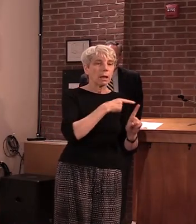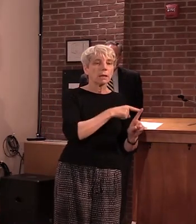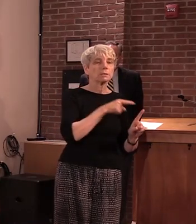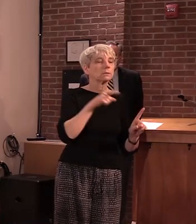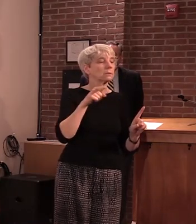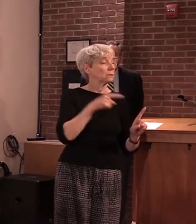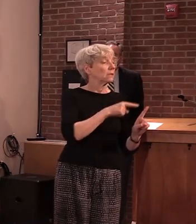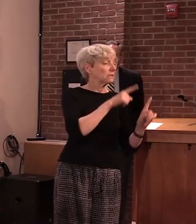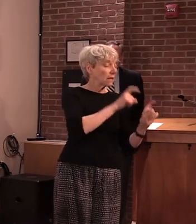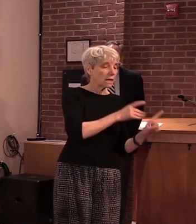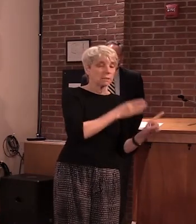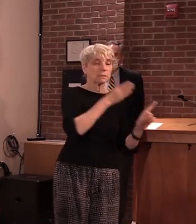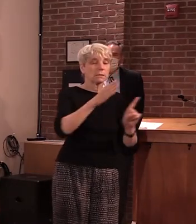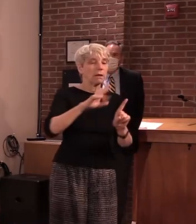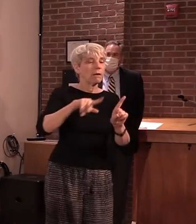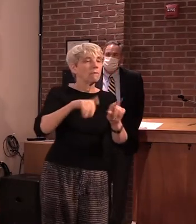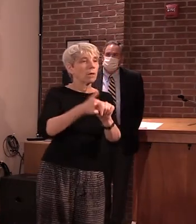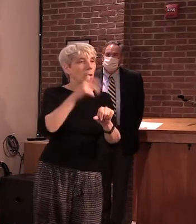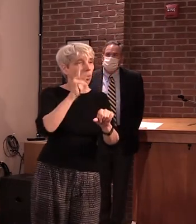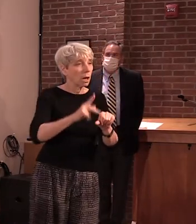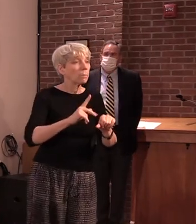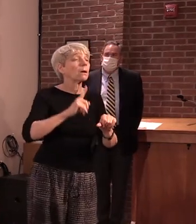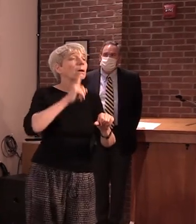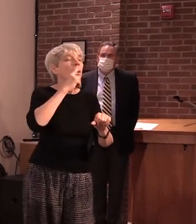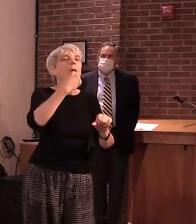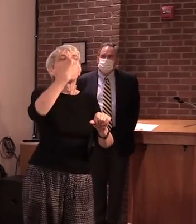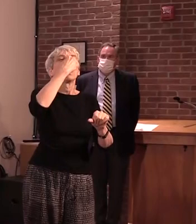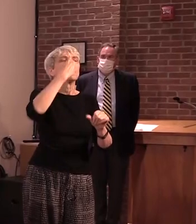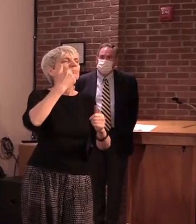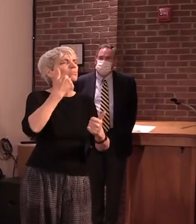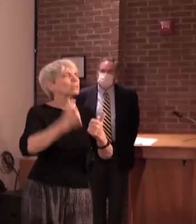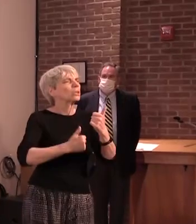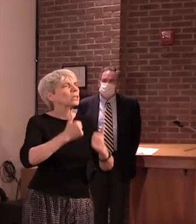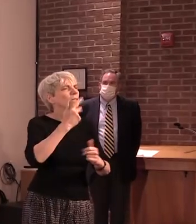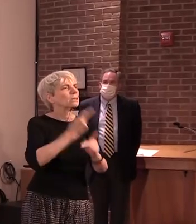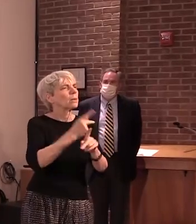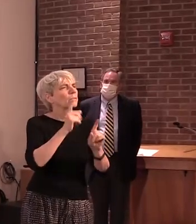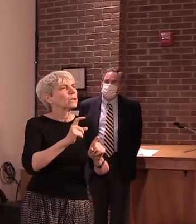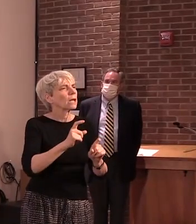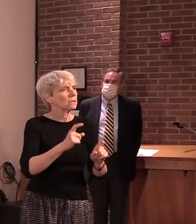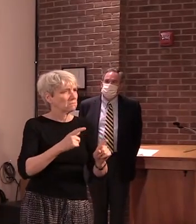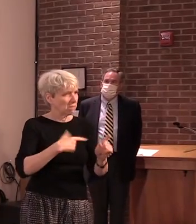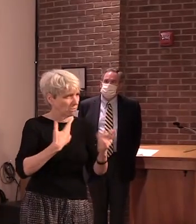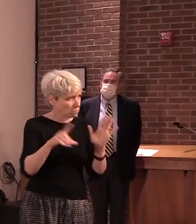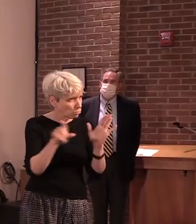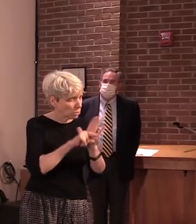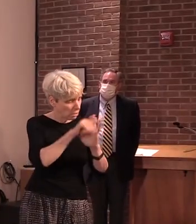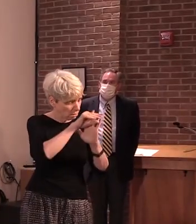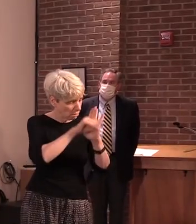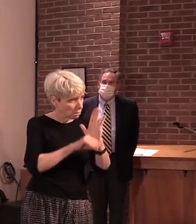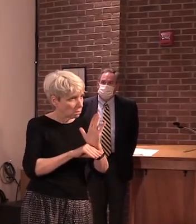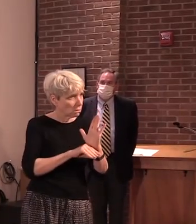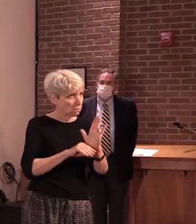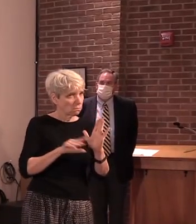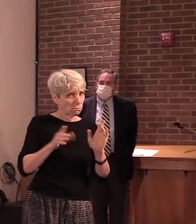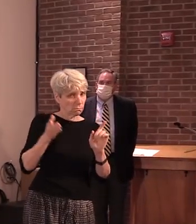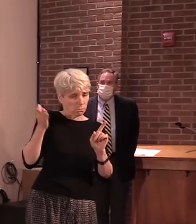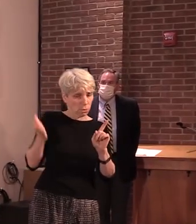pharyngeal? Yeah, so we don't have the specific guidelines for that as a health department, but they exist sort of